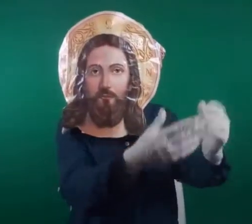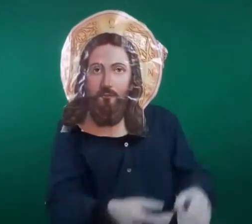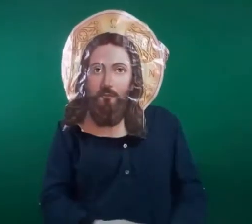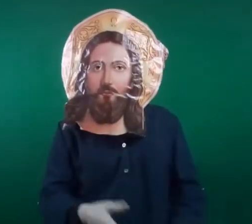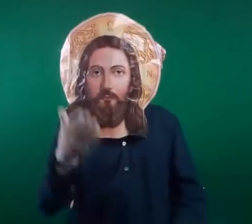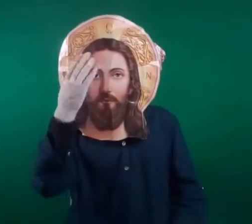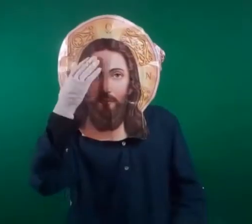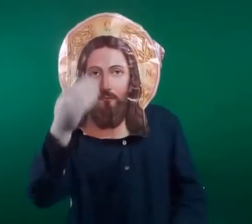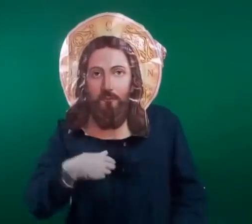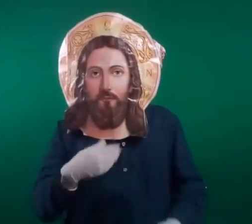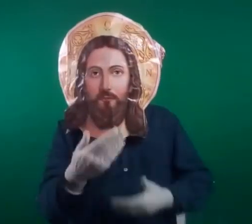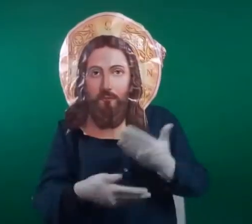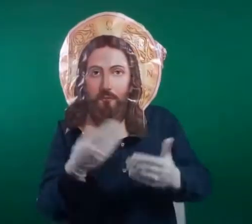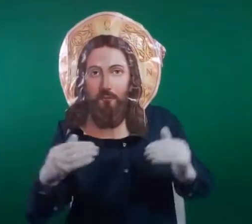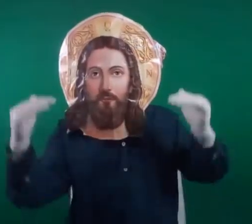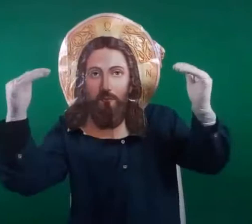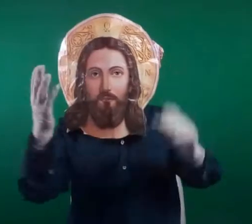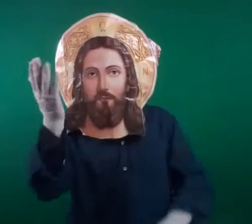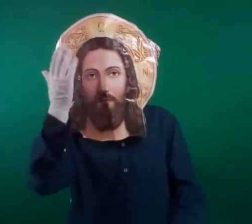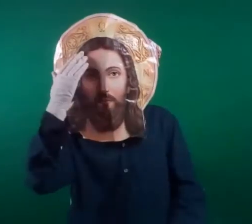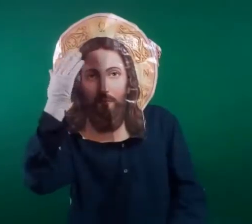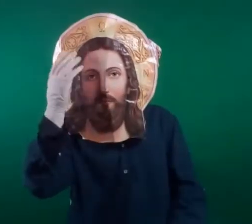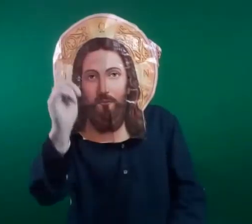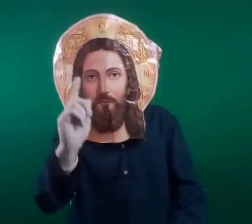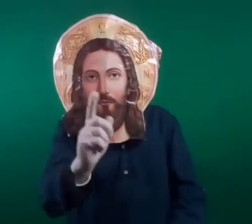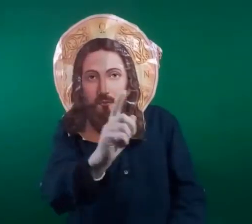love. You know what I'm saying, adults.